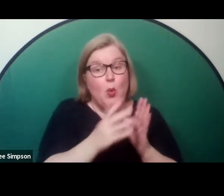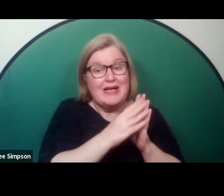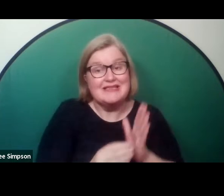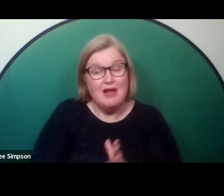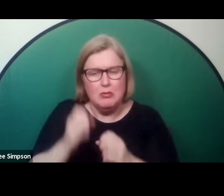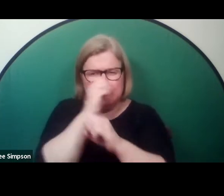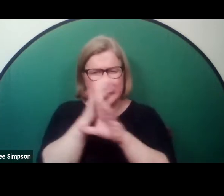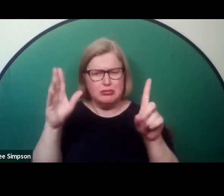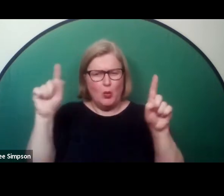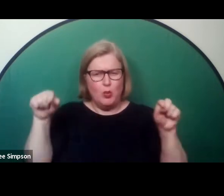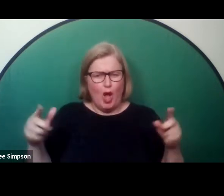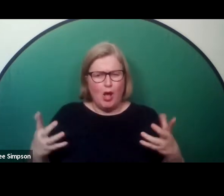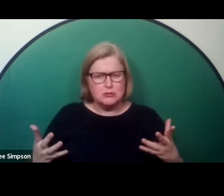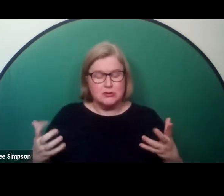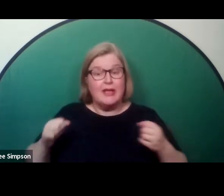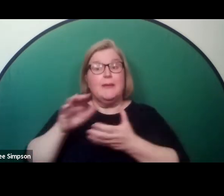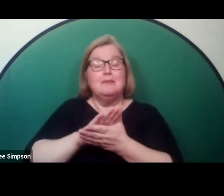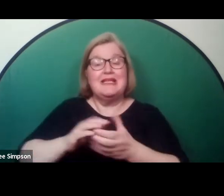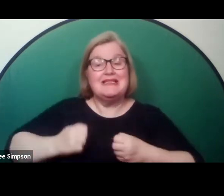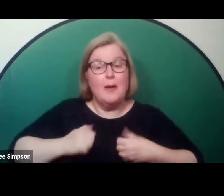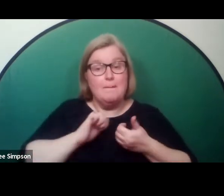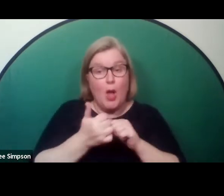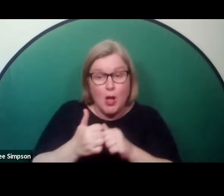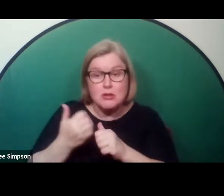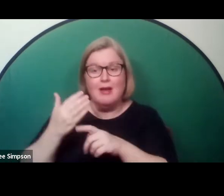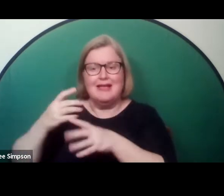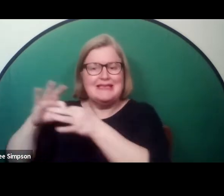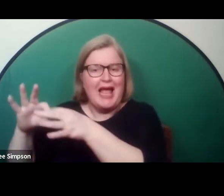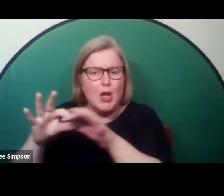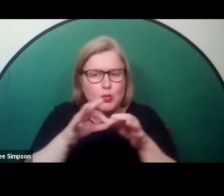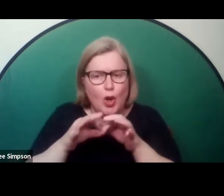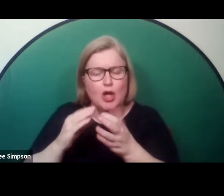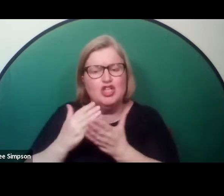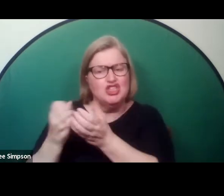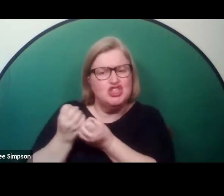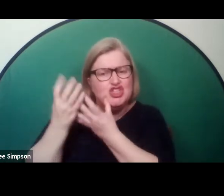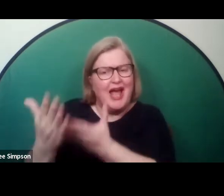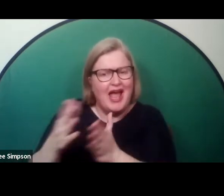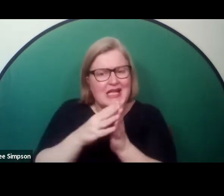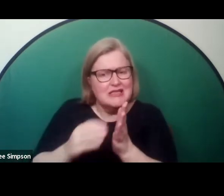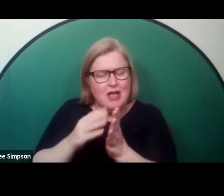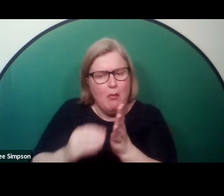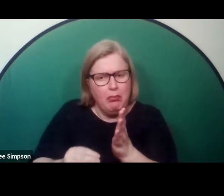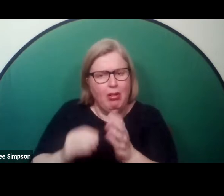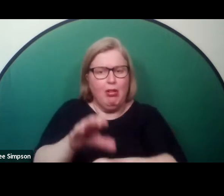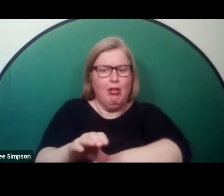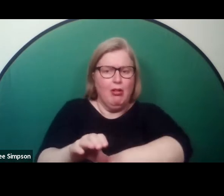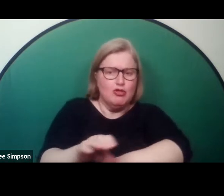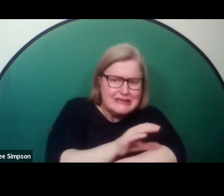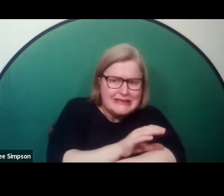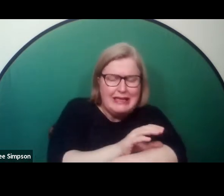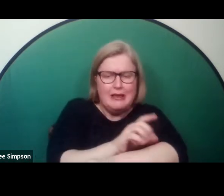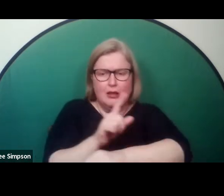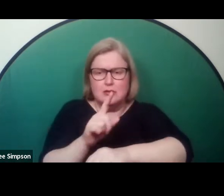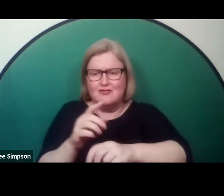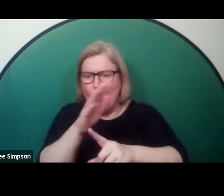like. So we're gathering our partners and our networks to share examples of what climate resilient inclusive design might